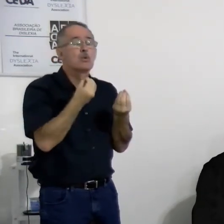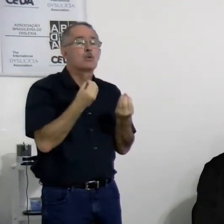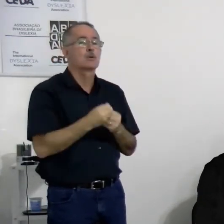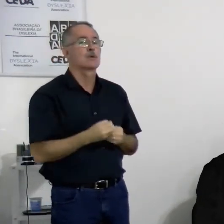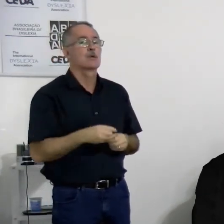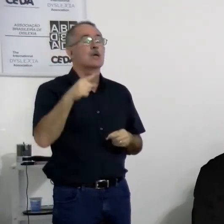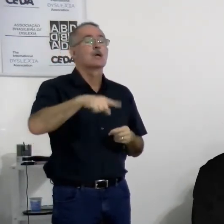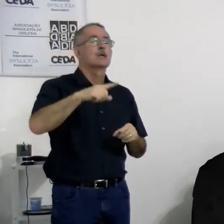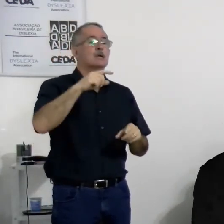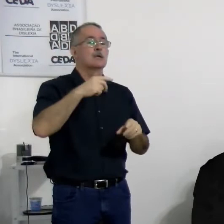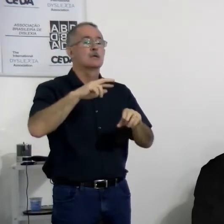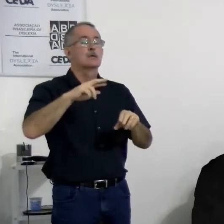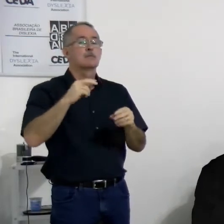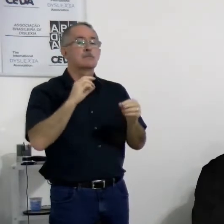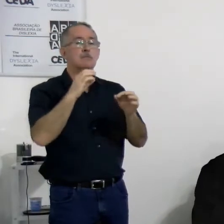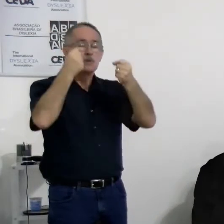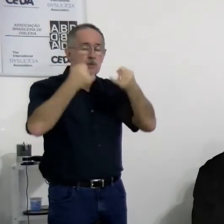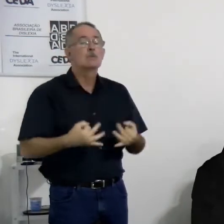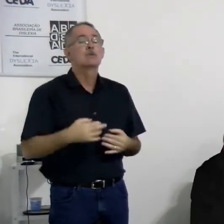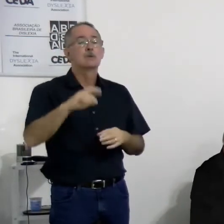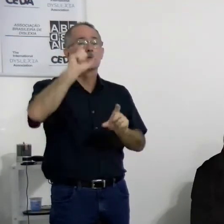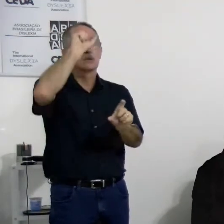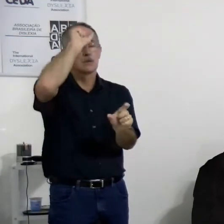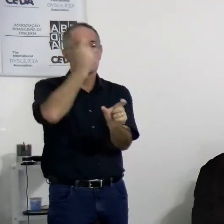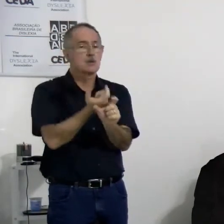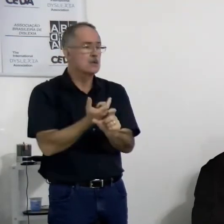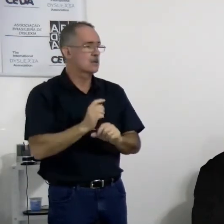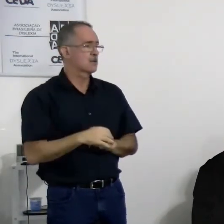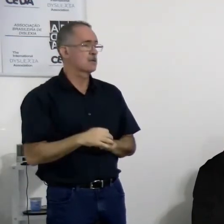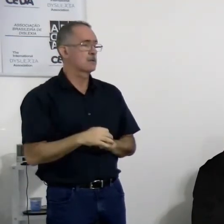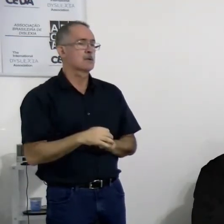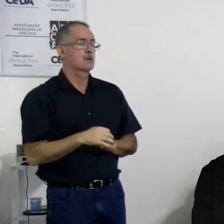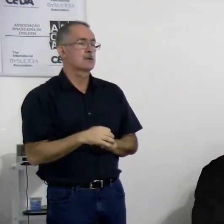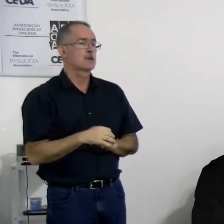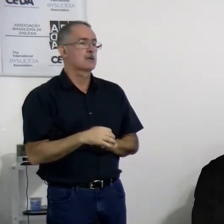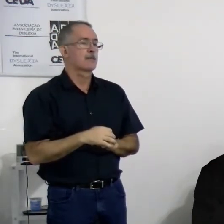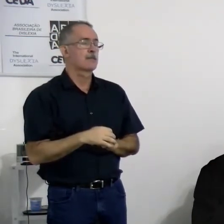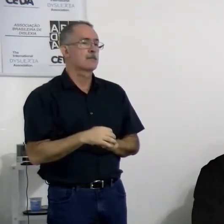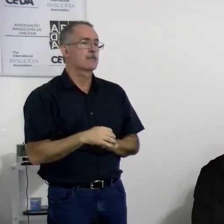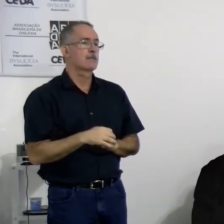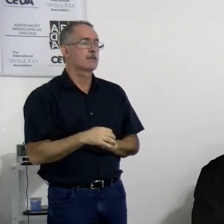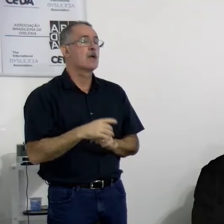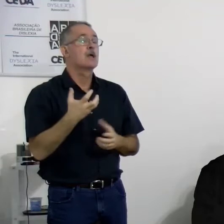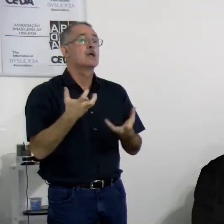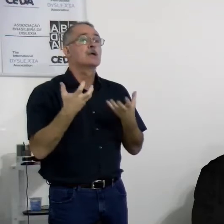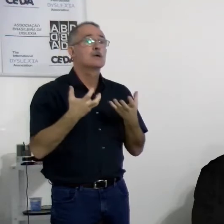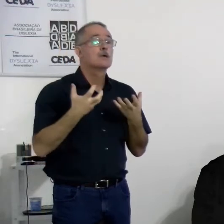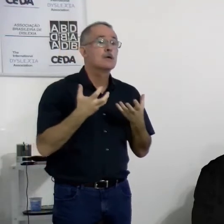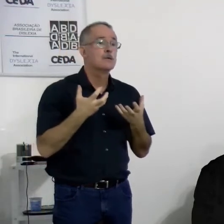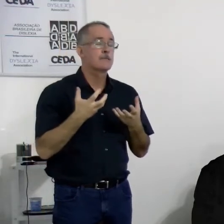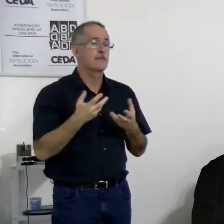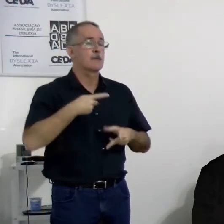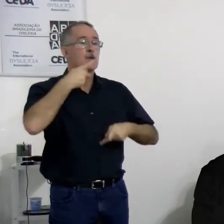art in dyslexia. So my long-term interests are in spoken,